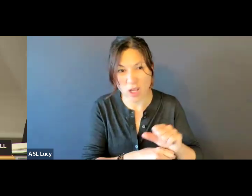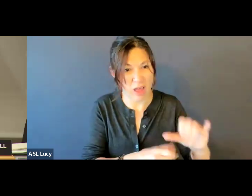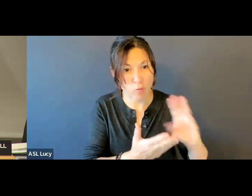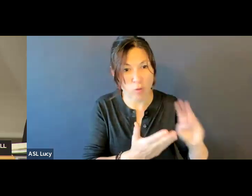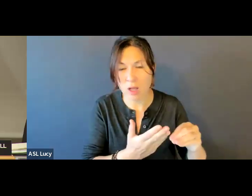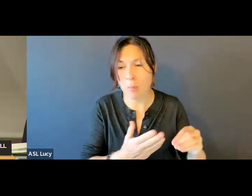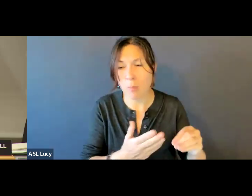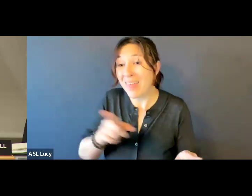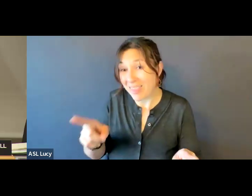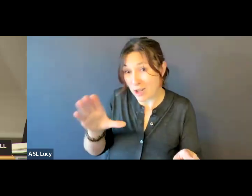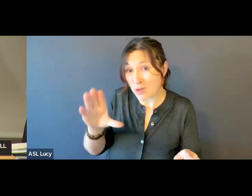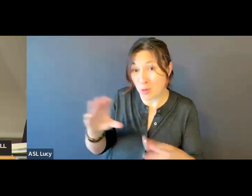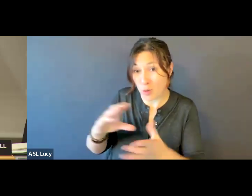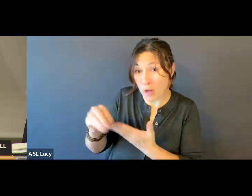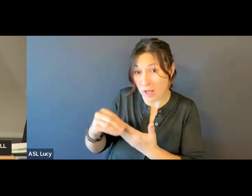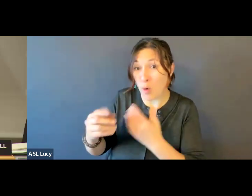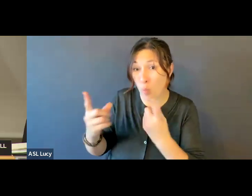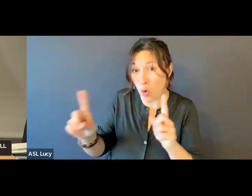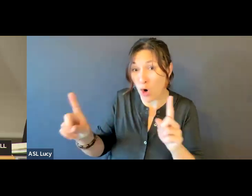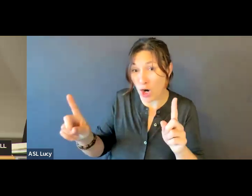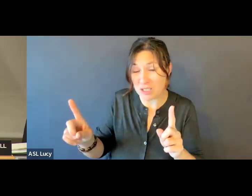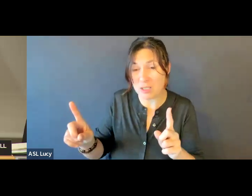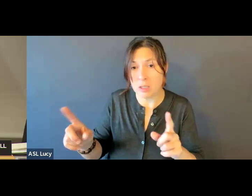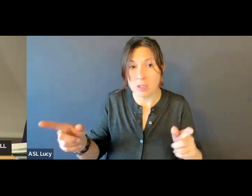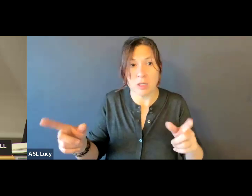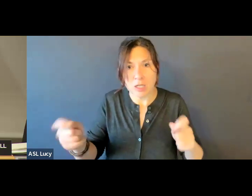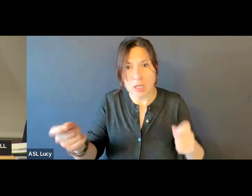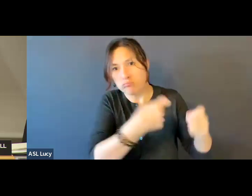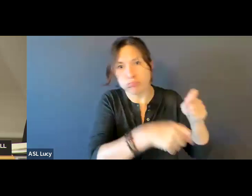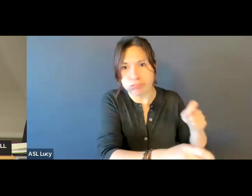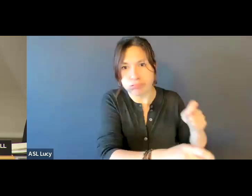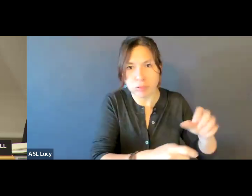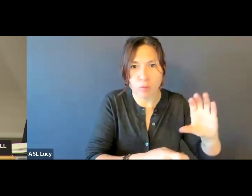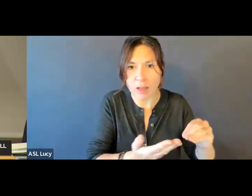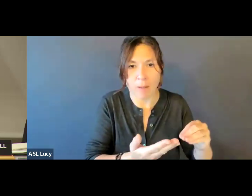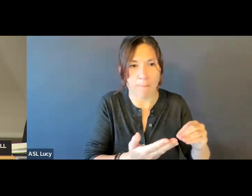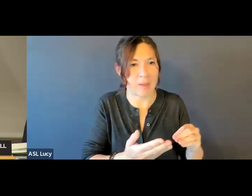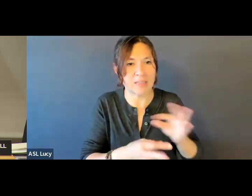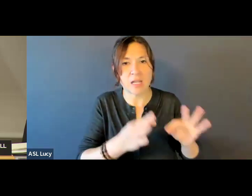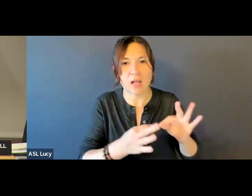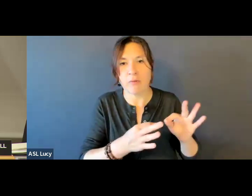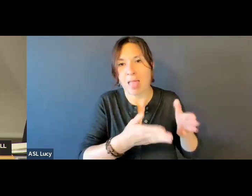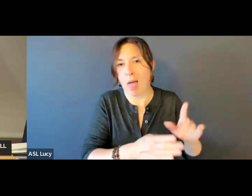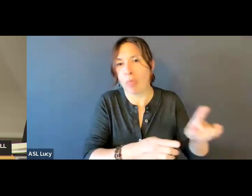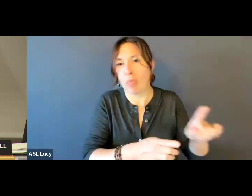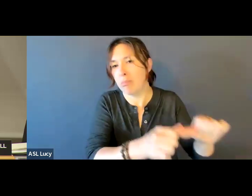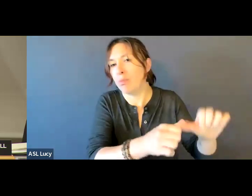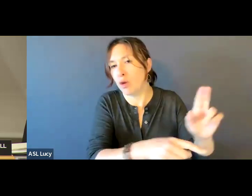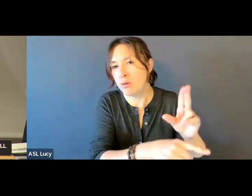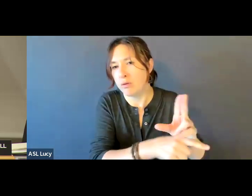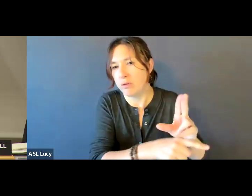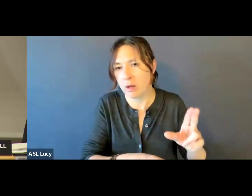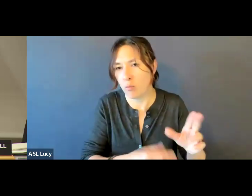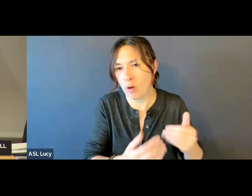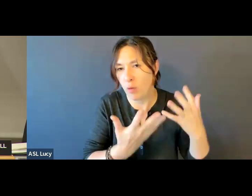working? So Dr. Grassa, again, sorry to keep going to you, but when we have a school leader right in front of us, I'm intrigued by your